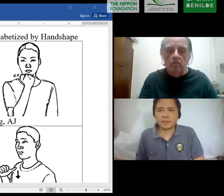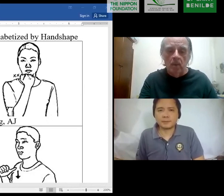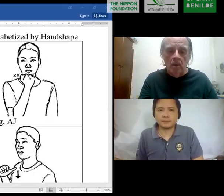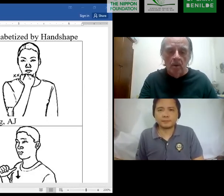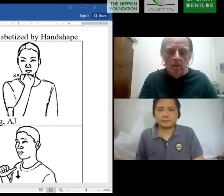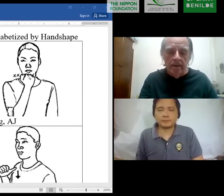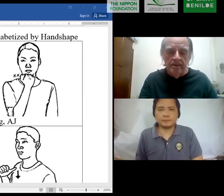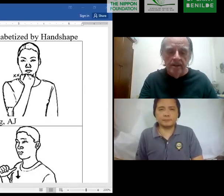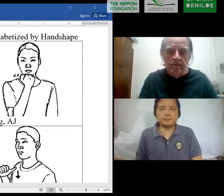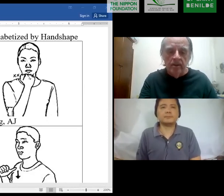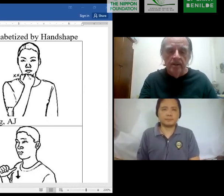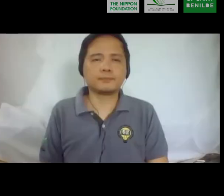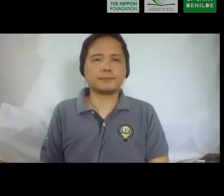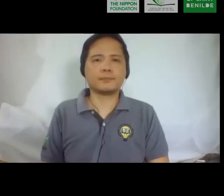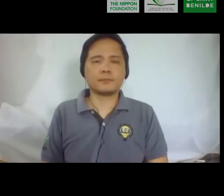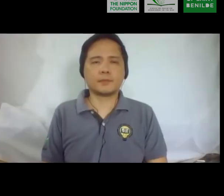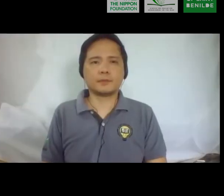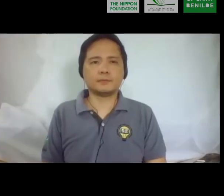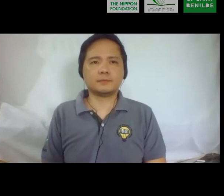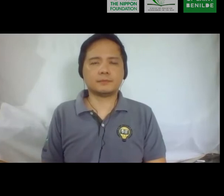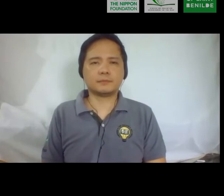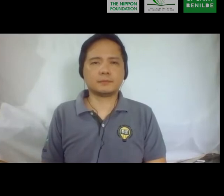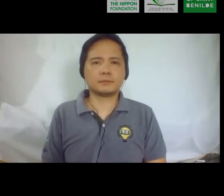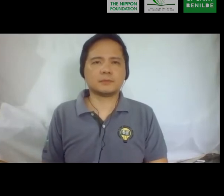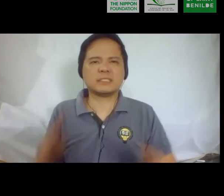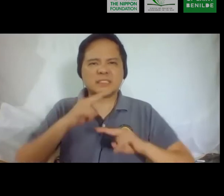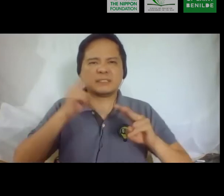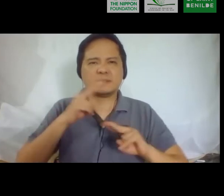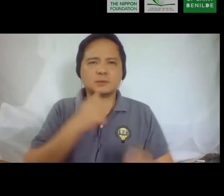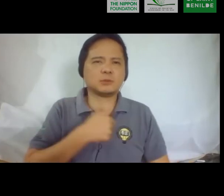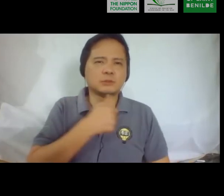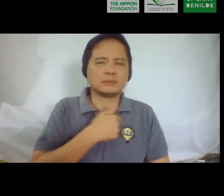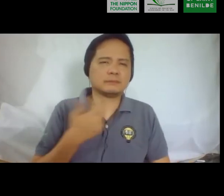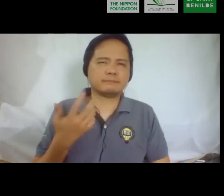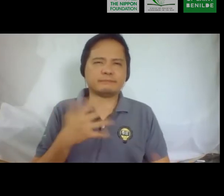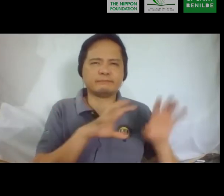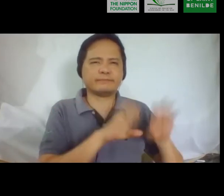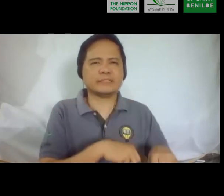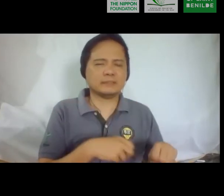Yes, sir. All right. So now we're gonna. Oops. Sorry, I shouldn't have done that. Okay.